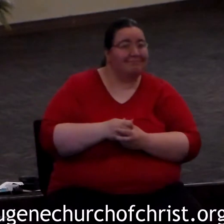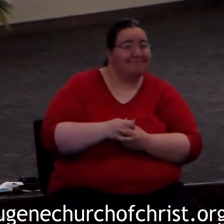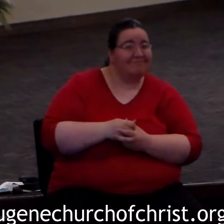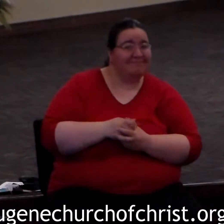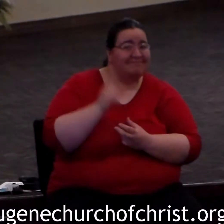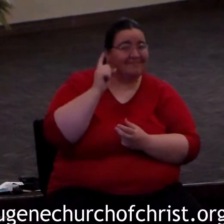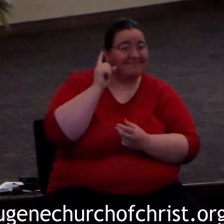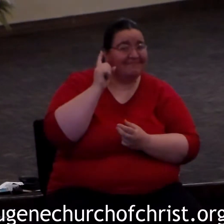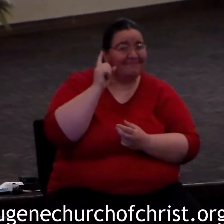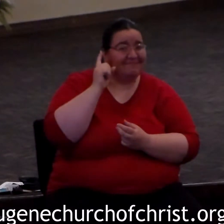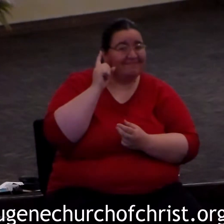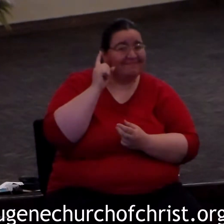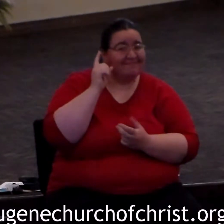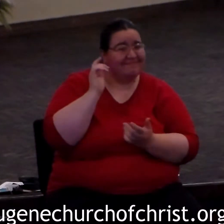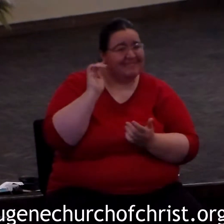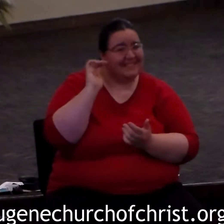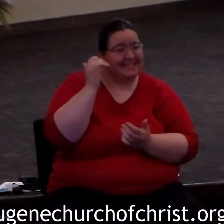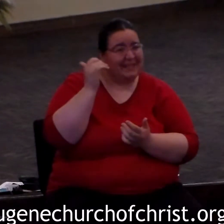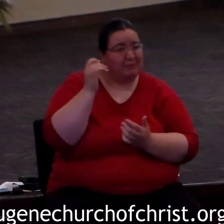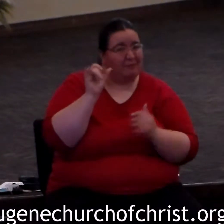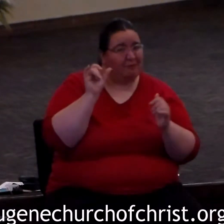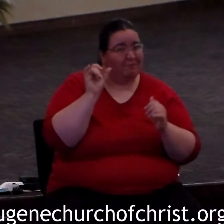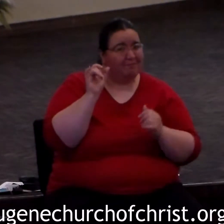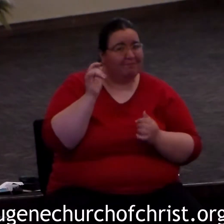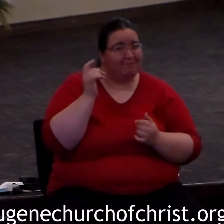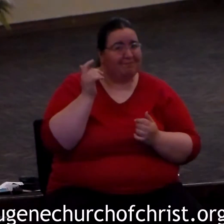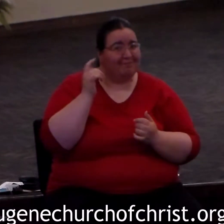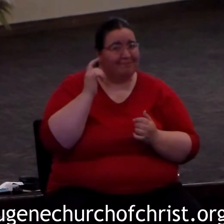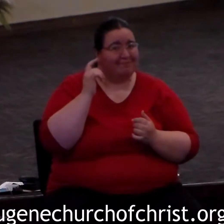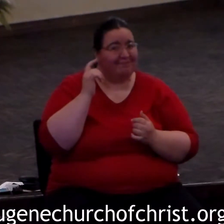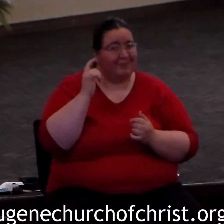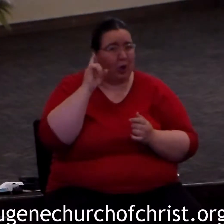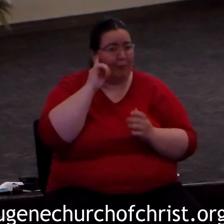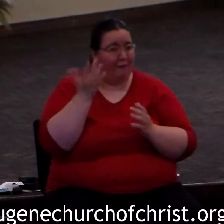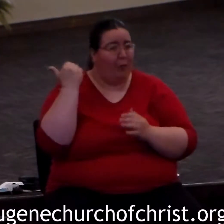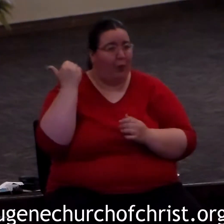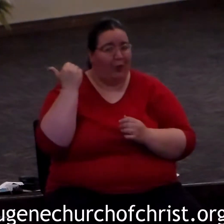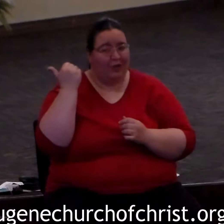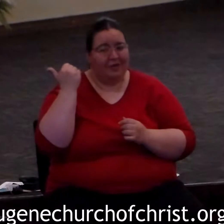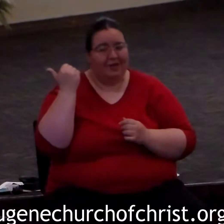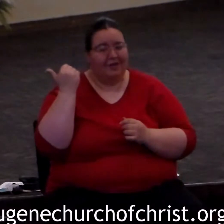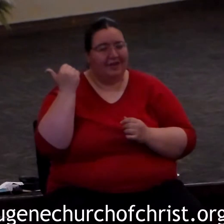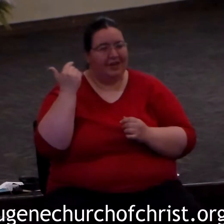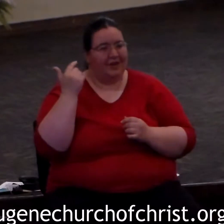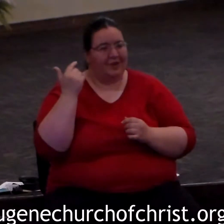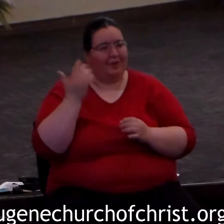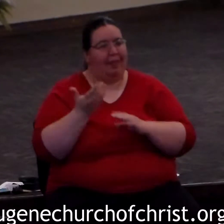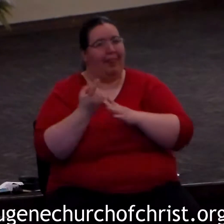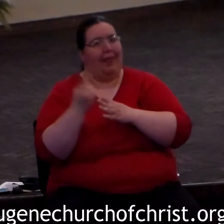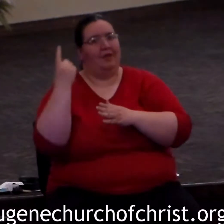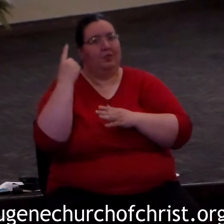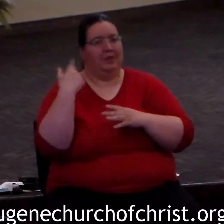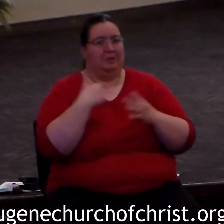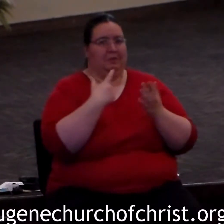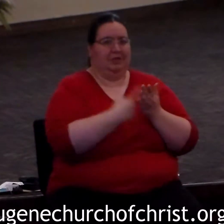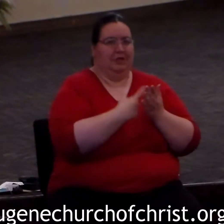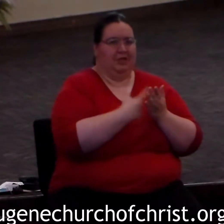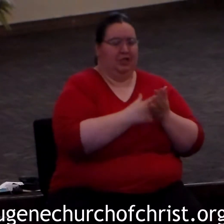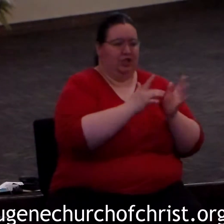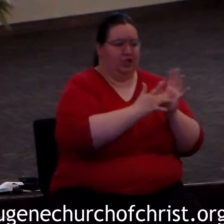were here last week, we talked about Jesus getting the news of John the Baptist's death and wanting to go off to a quiet place, and